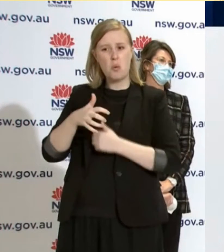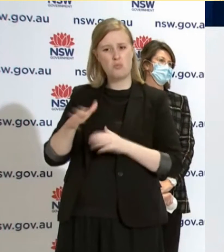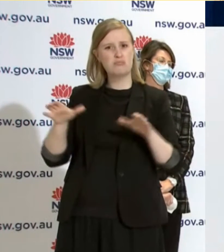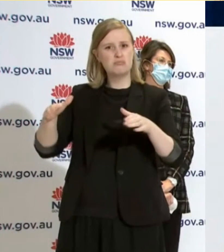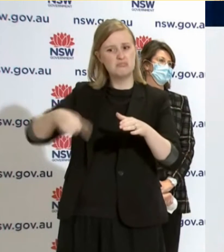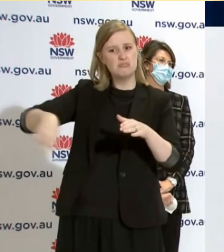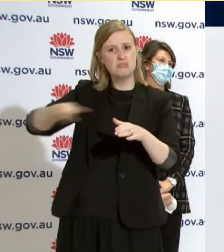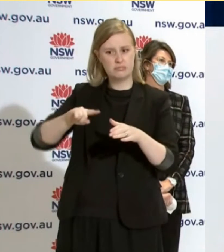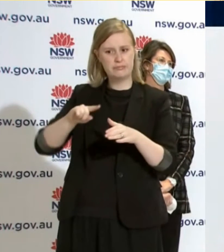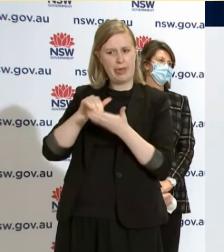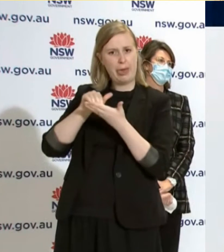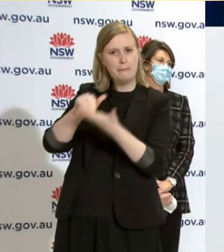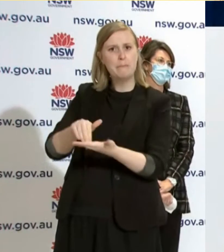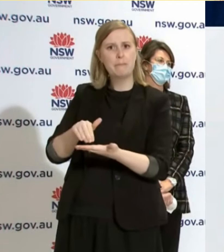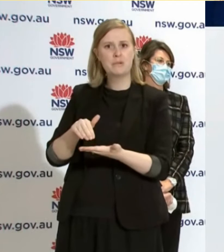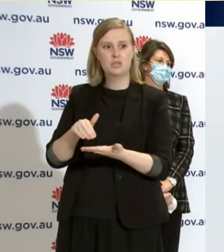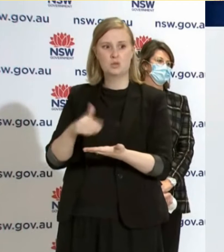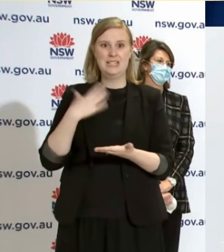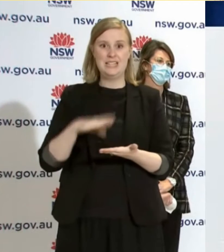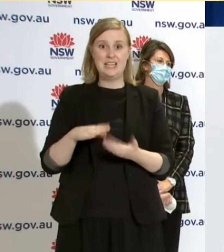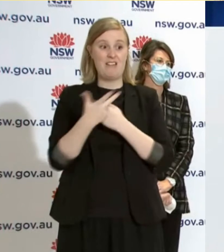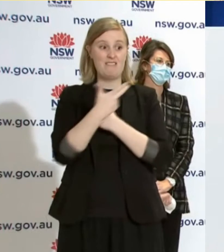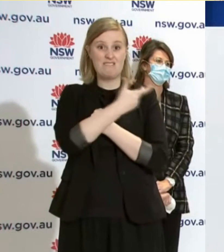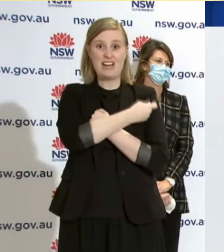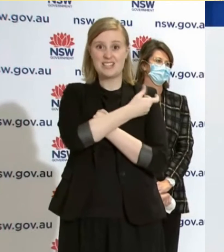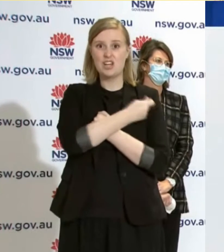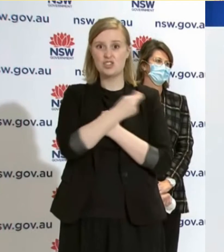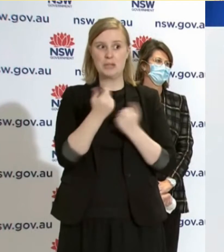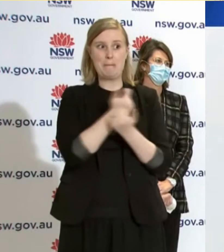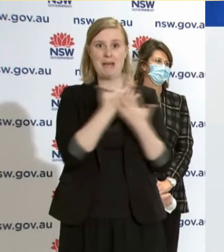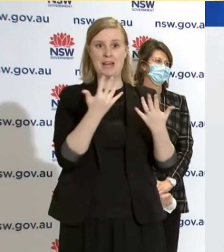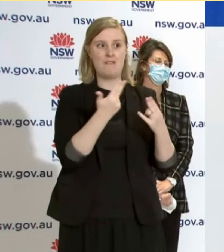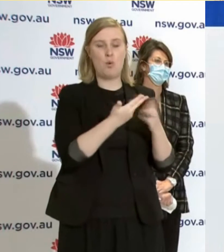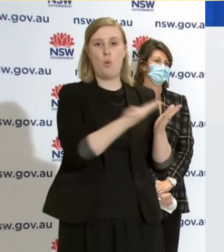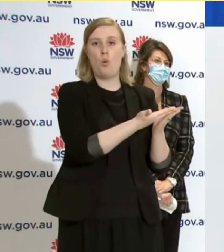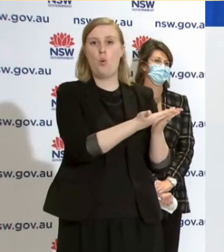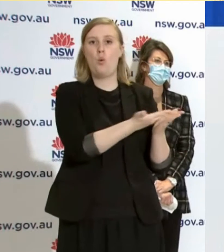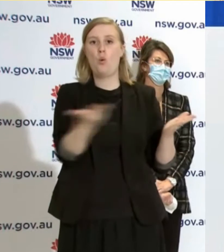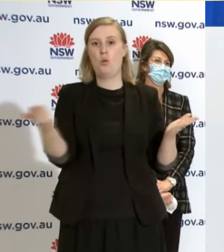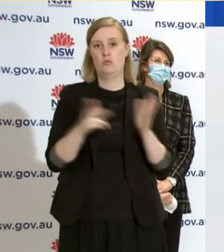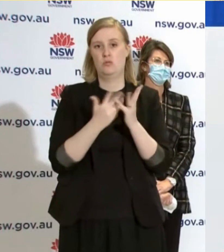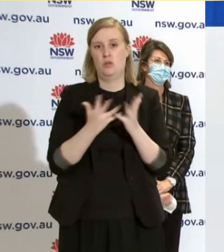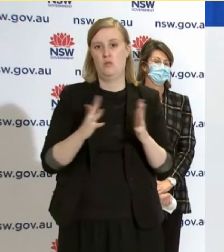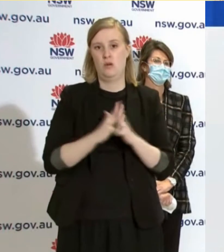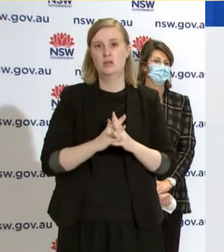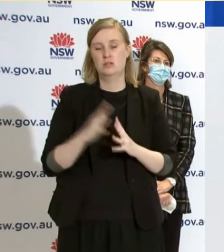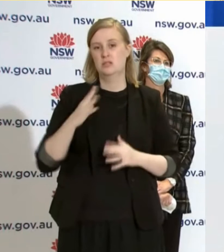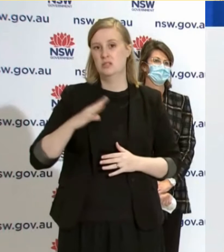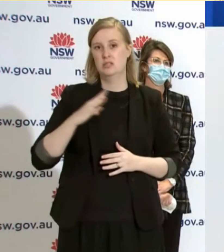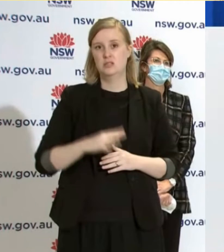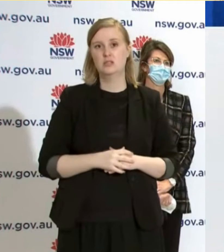groups to actually get vaccine coverage there, because I need high vaccine coverage there and high vaccine coverage overall, because I think COVID has taught